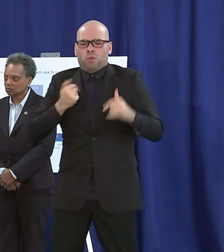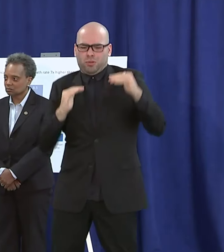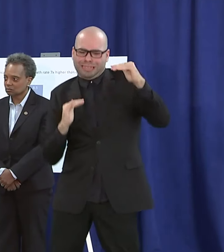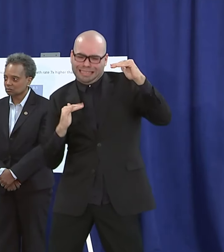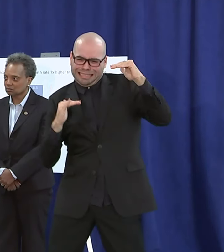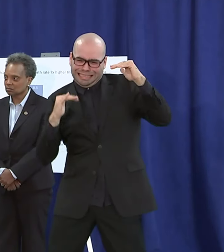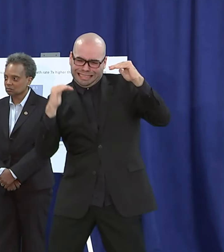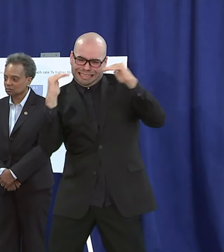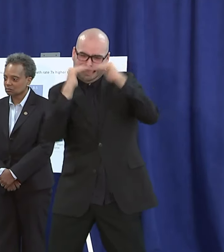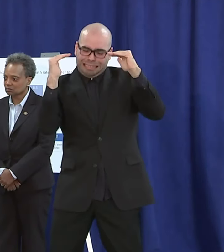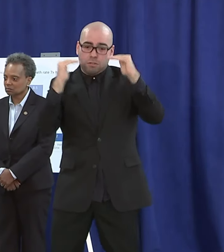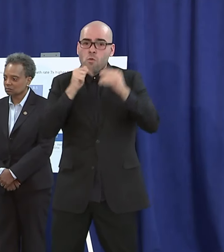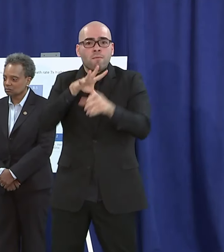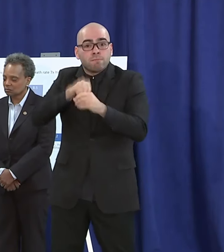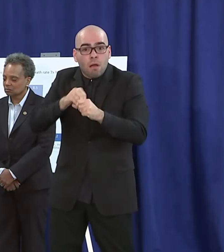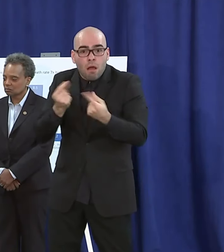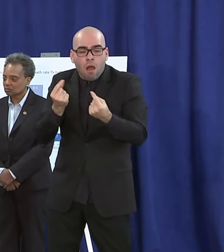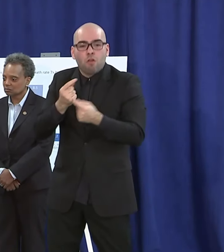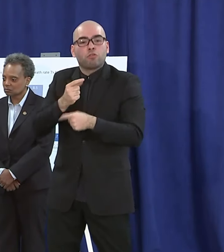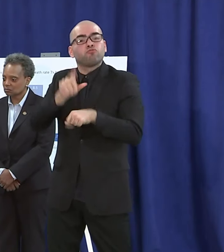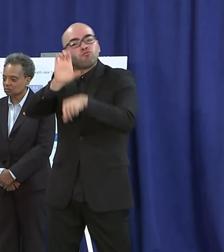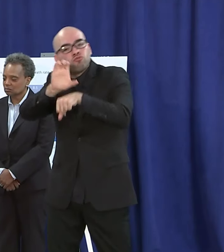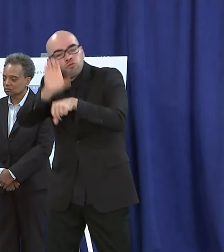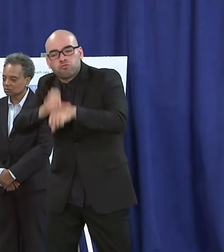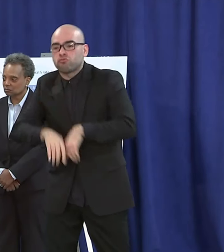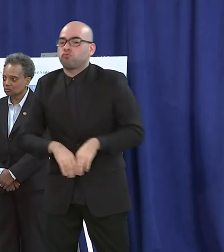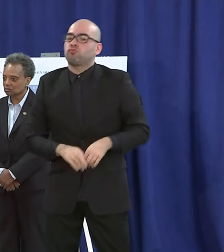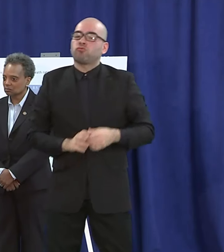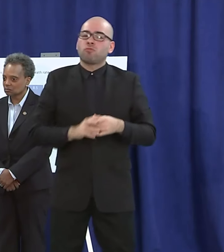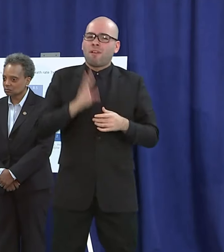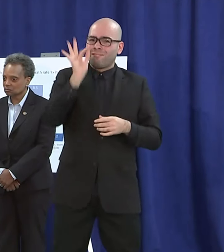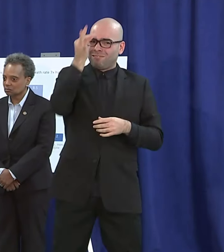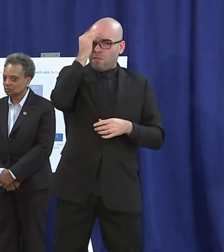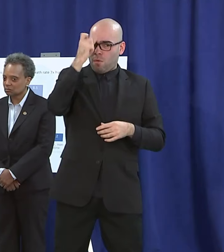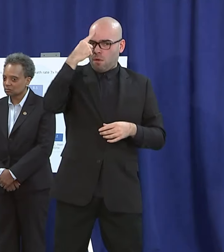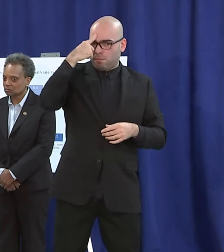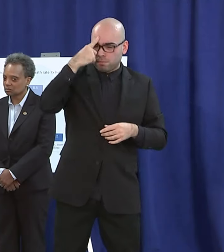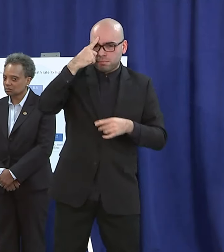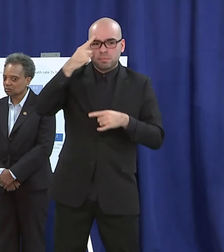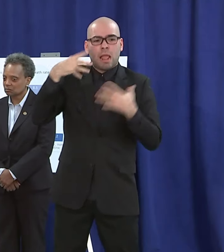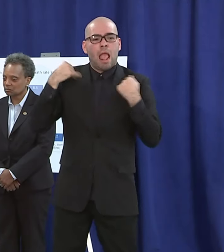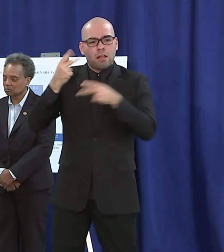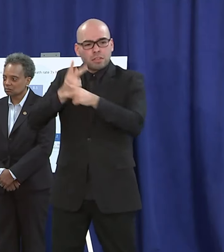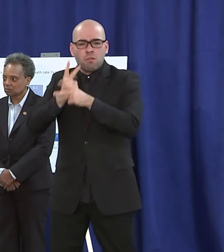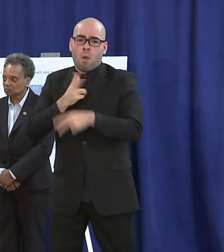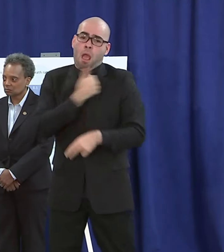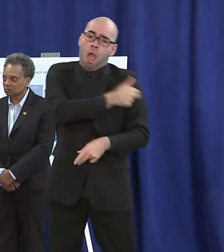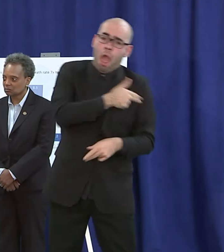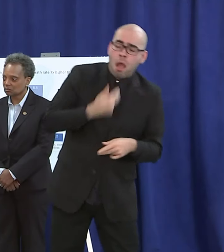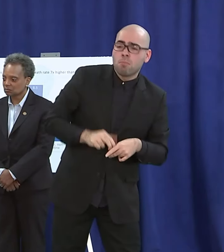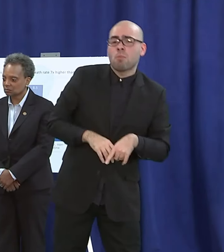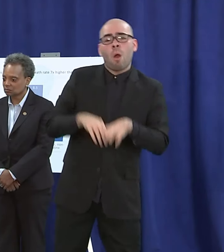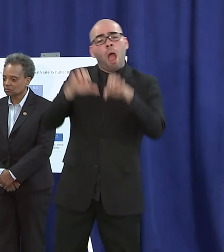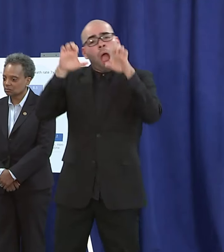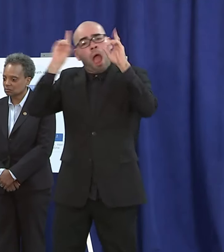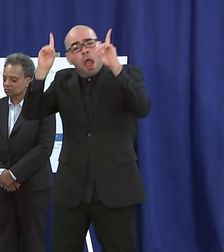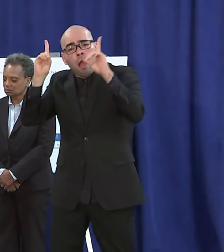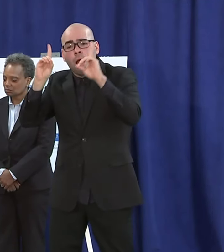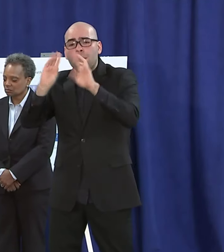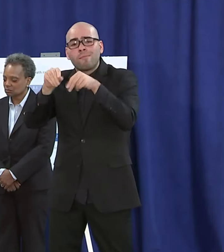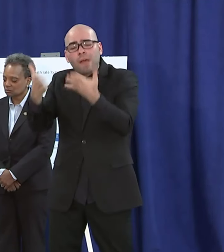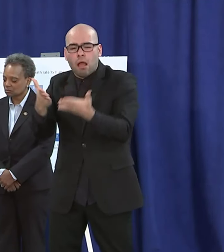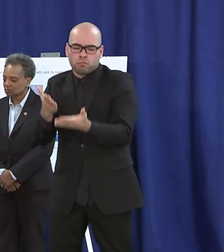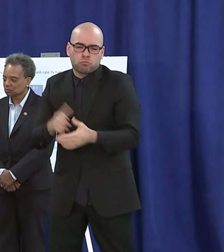our healthcare institutions at Westside United, federally qualified health centers, education providers,